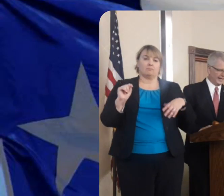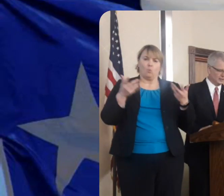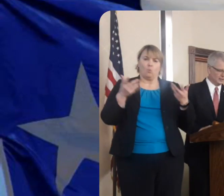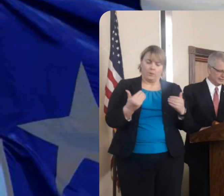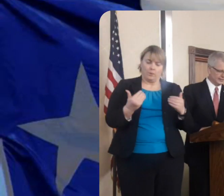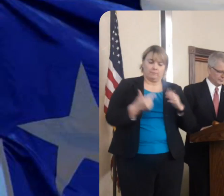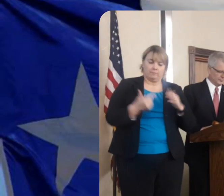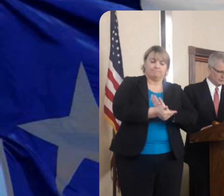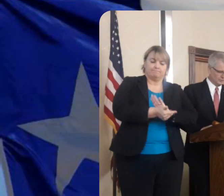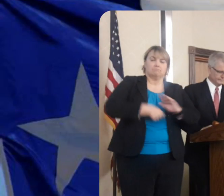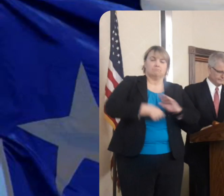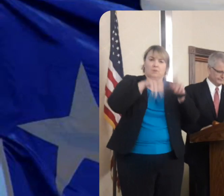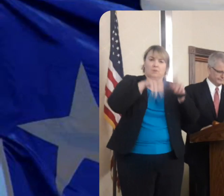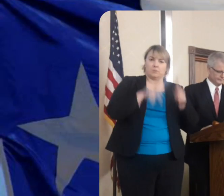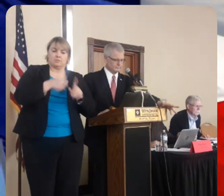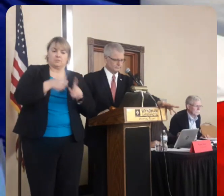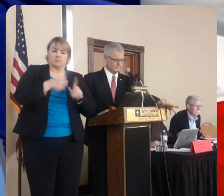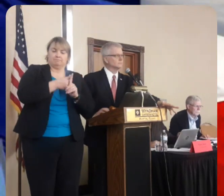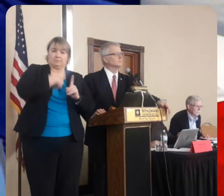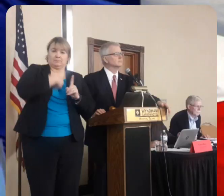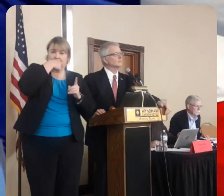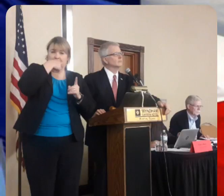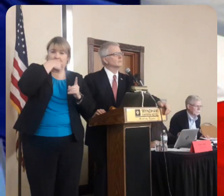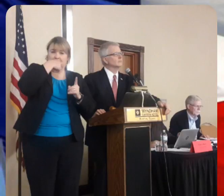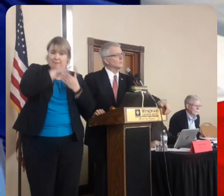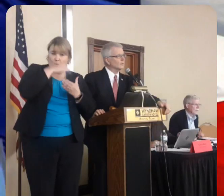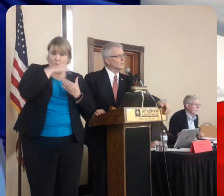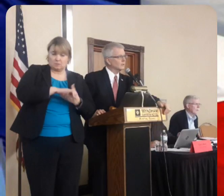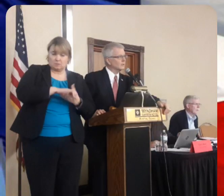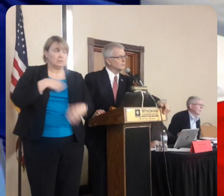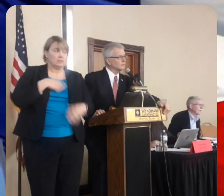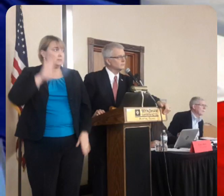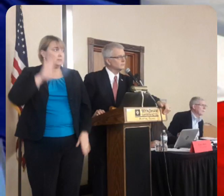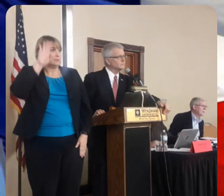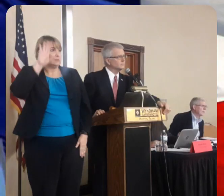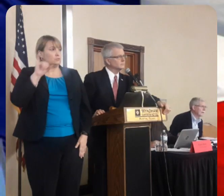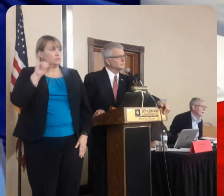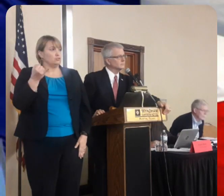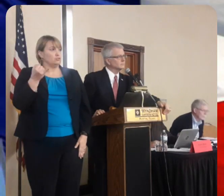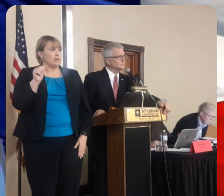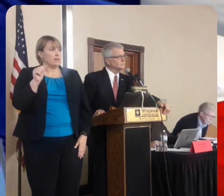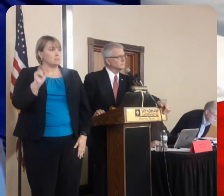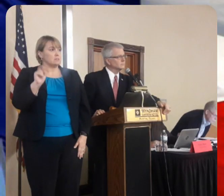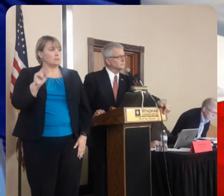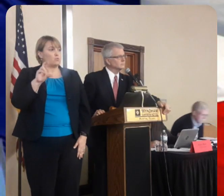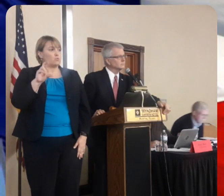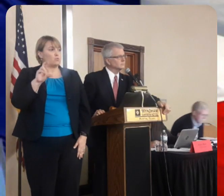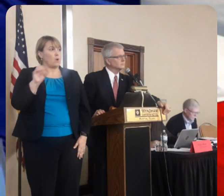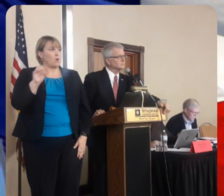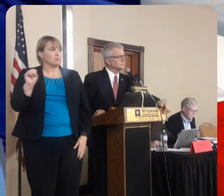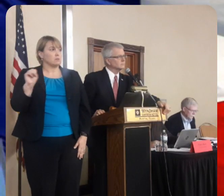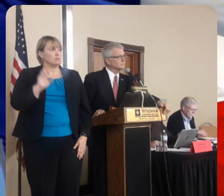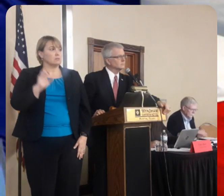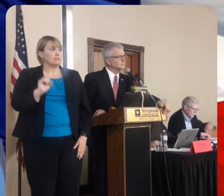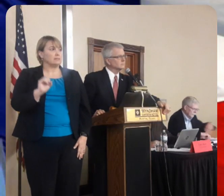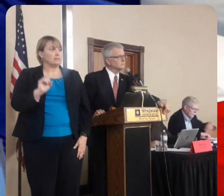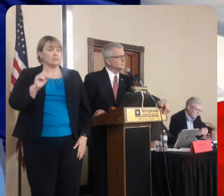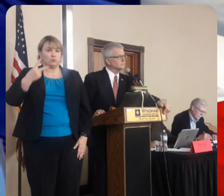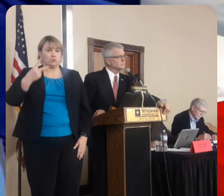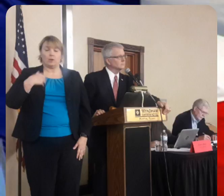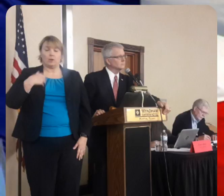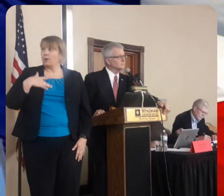elected official. Mr. Chairman, Jason Ross, SD2, I'd like to make a motion to amend number